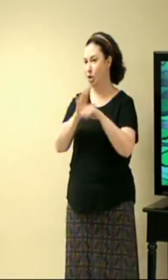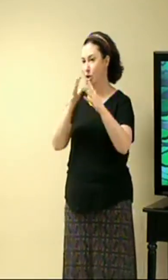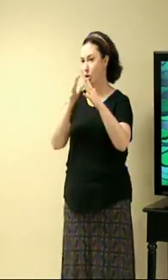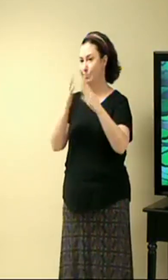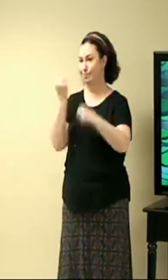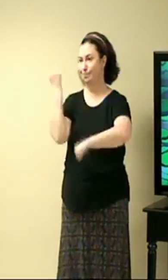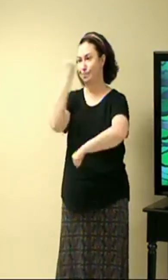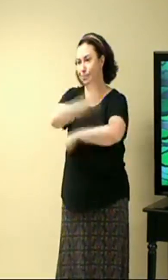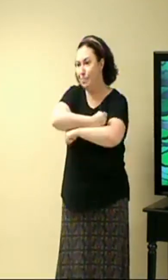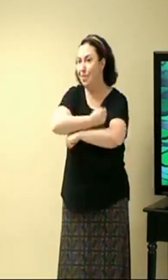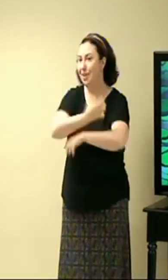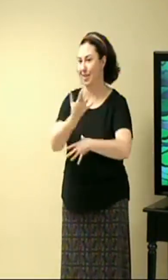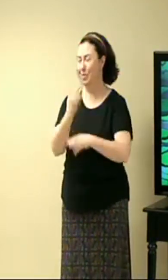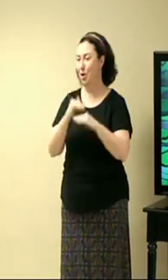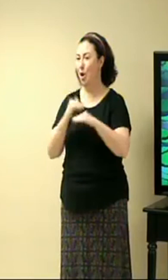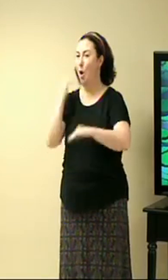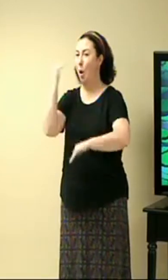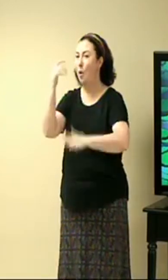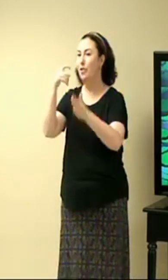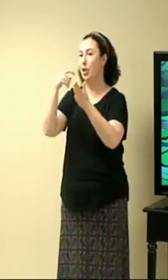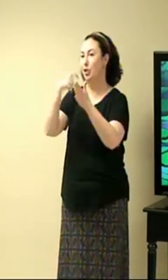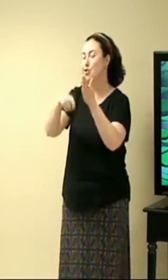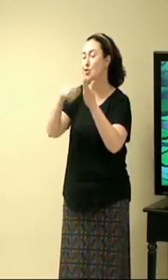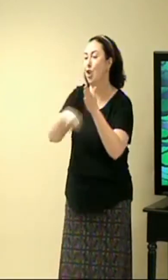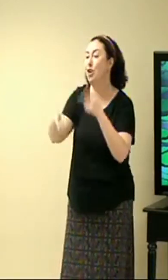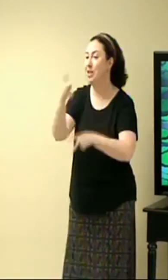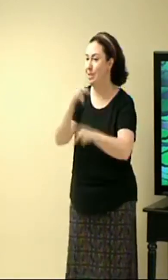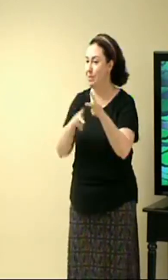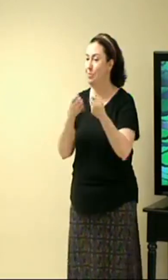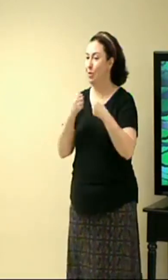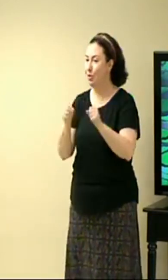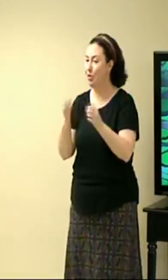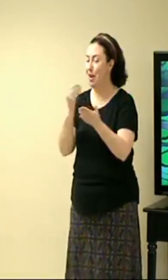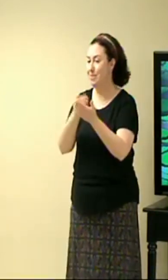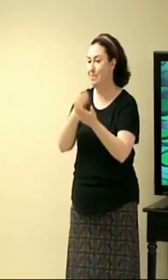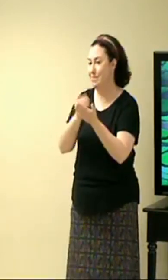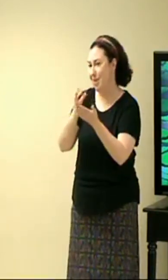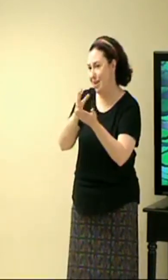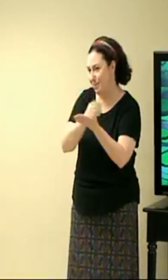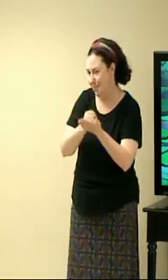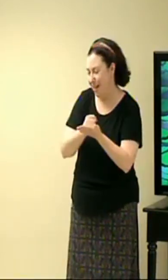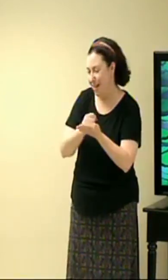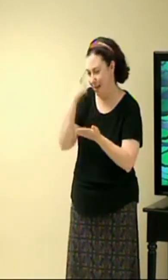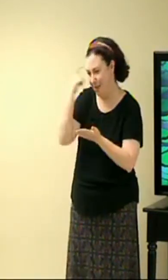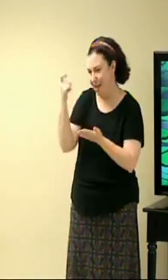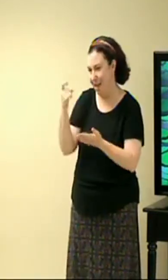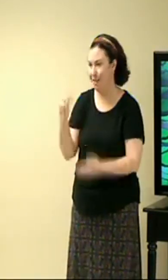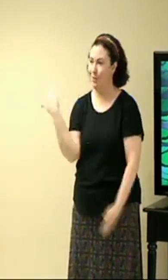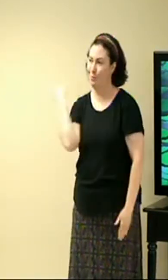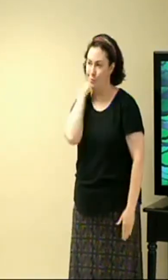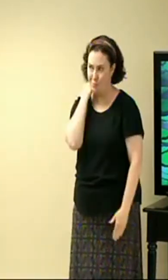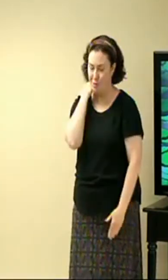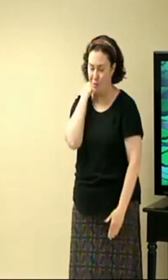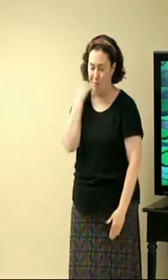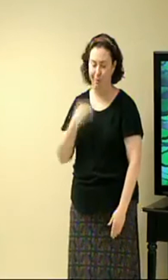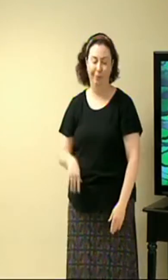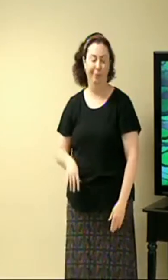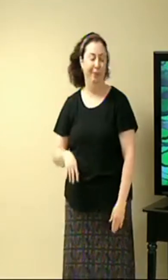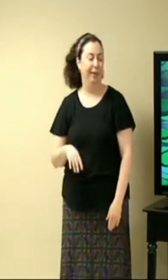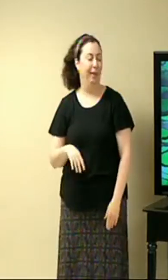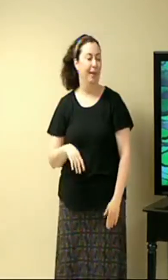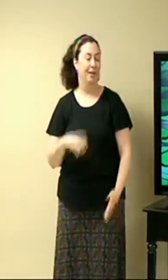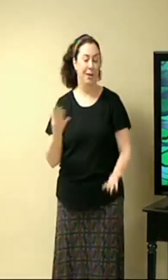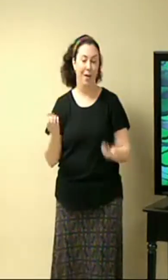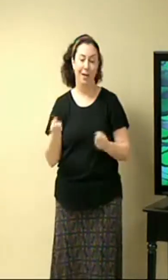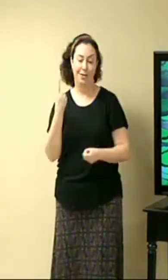order to make room in their budget. Sometimes it's obvious. But friends, what you need to recognize is, as Jesus and all these other pilgrims went